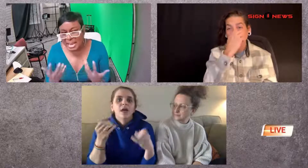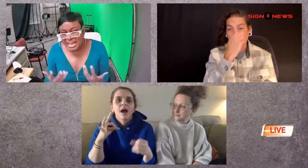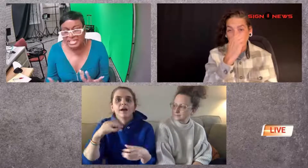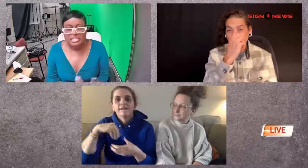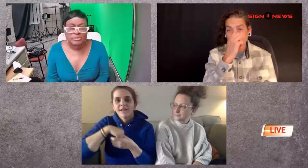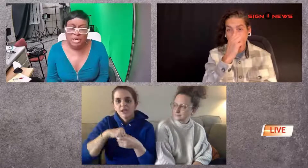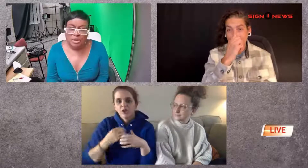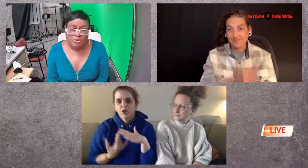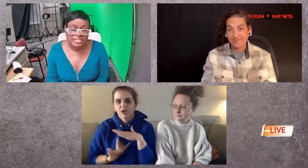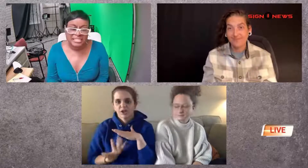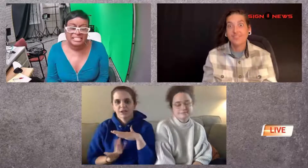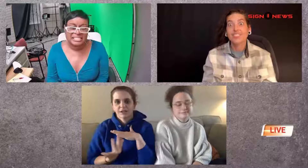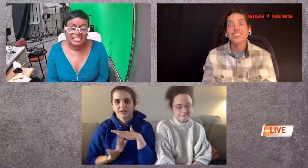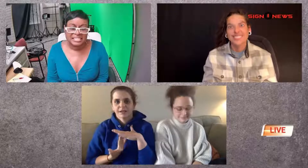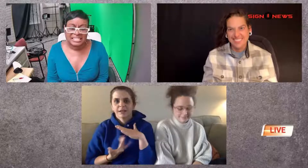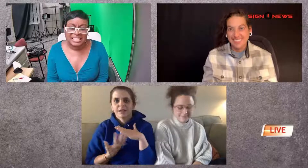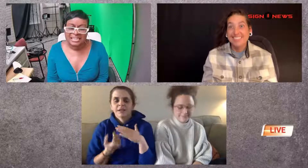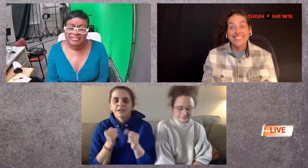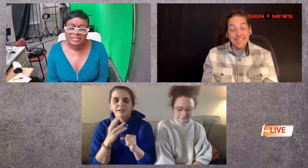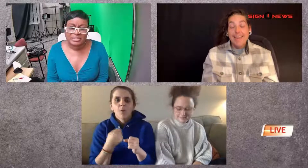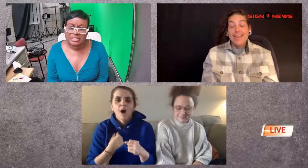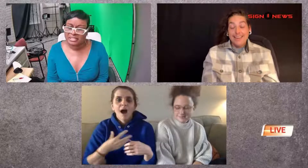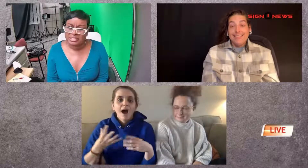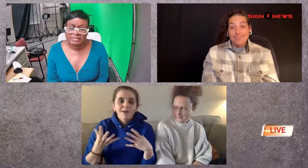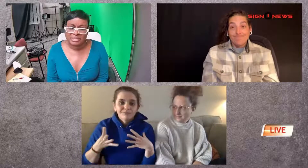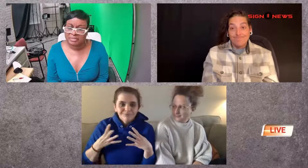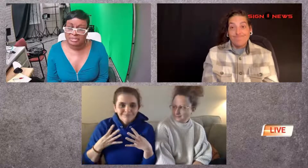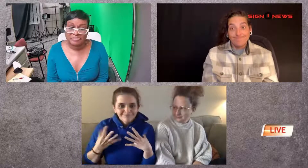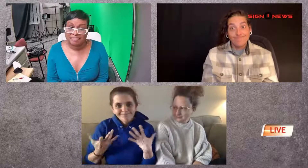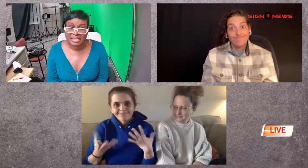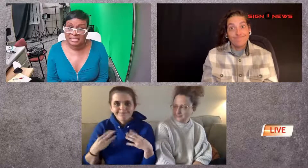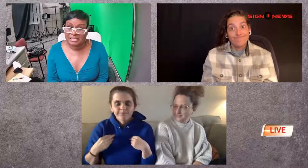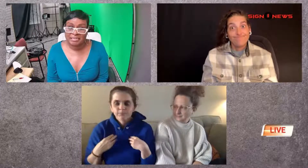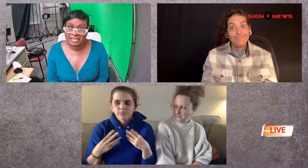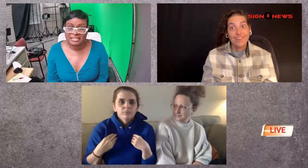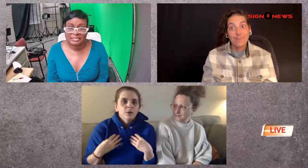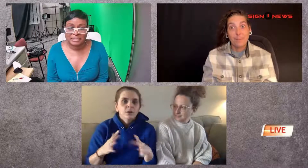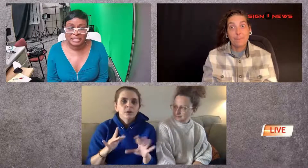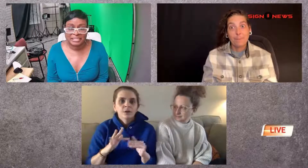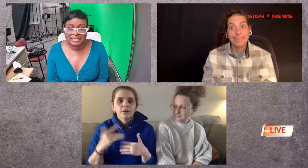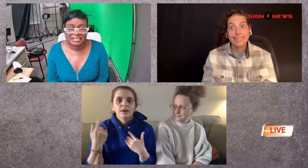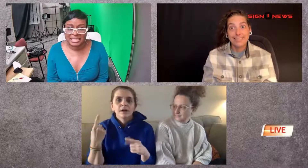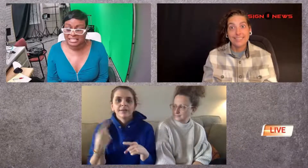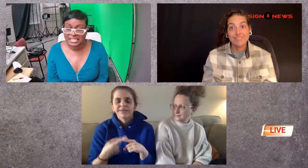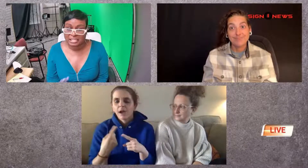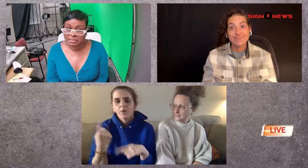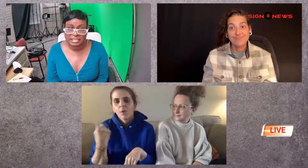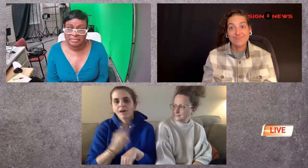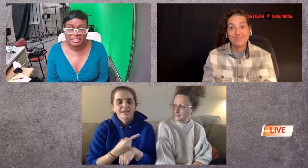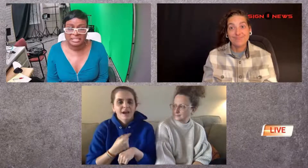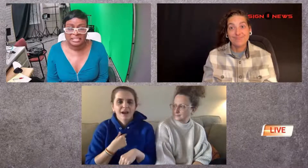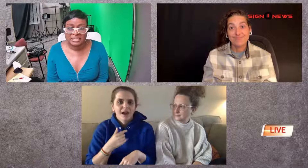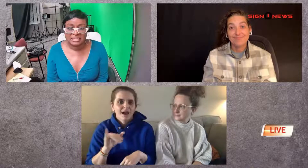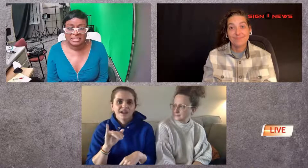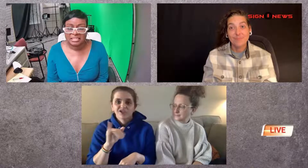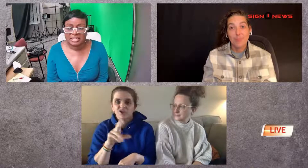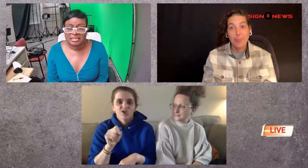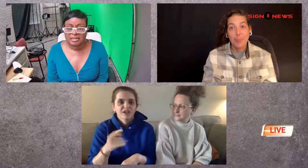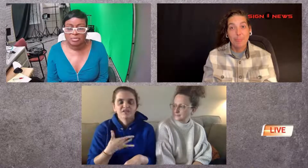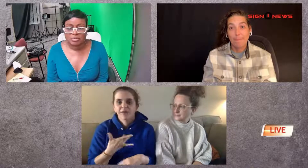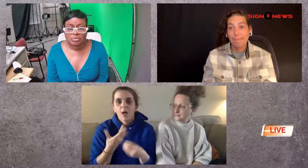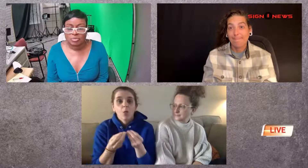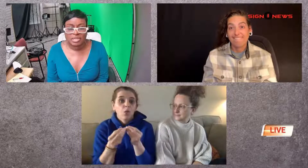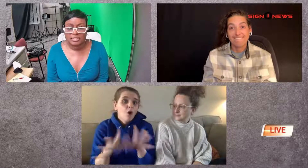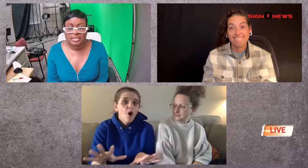a mask. It was COVID. And I felt, I was kind of steaming there, but I just had to accept it. And